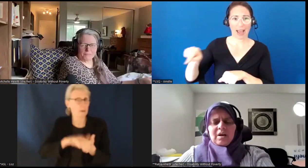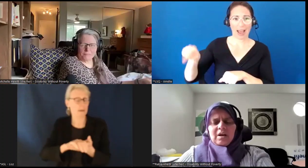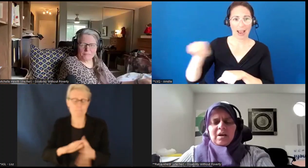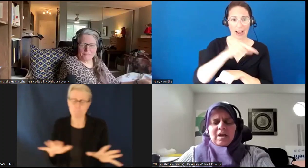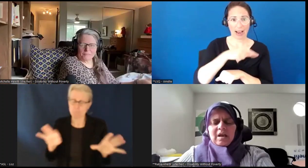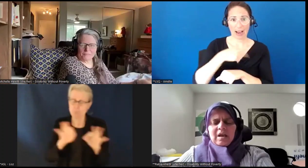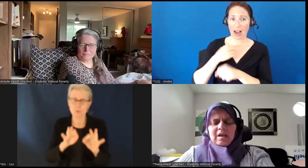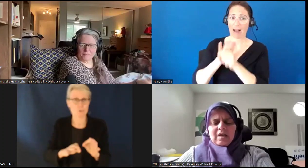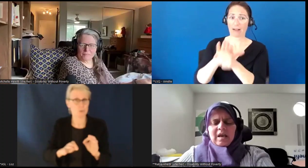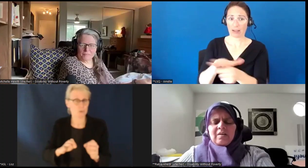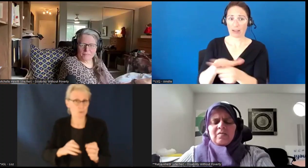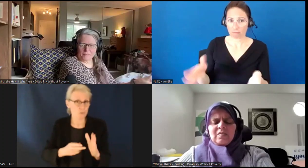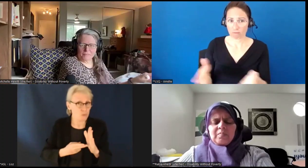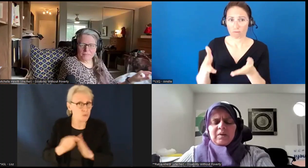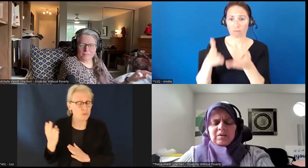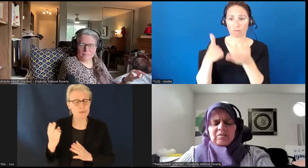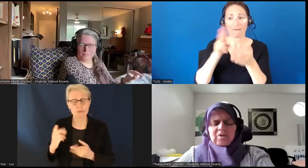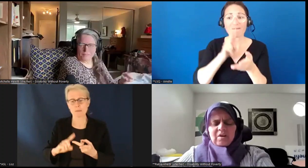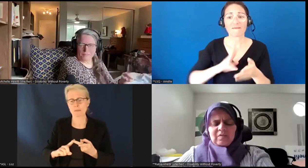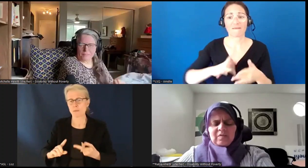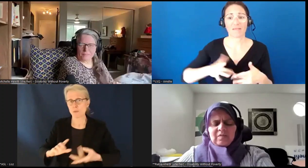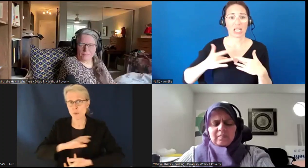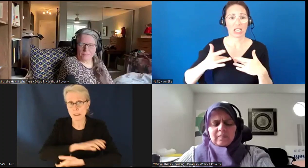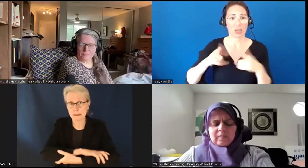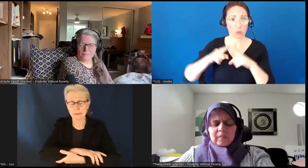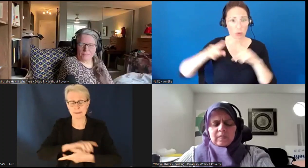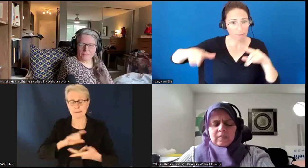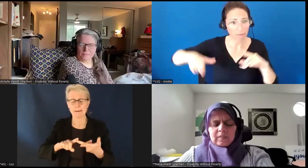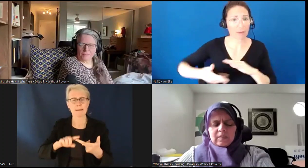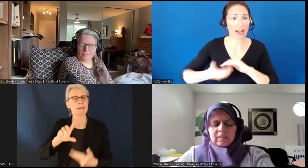reconciliation, and disability justice.